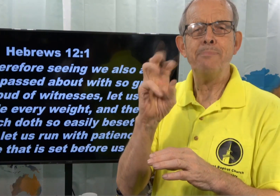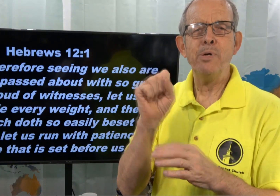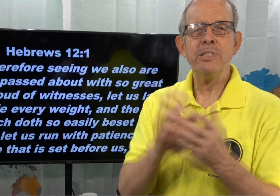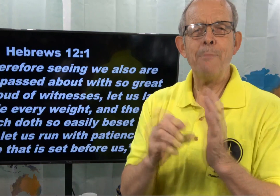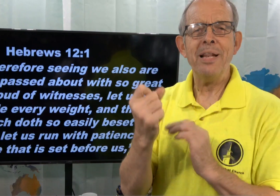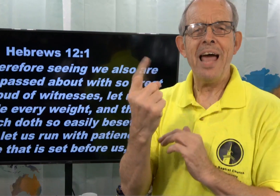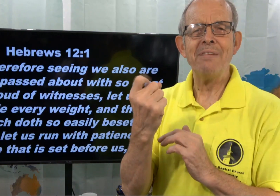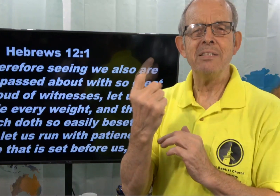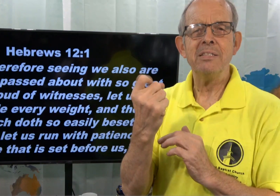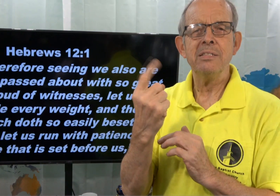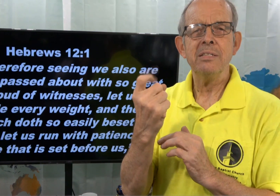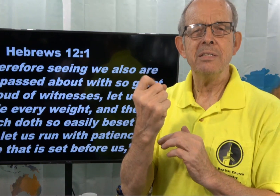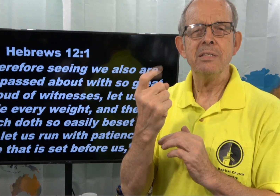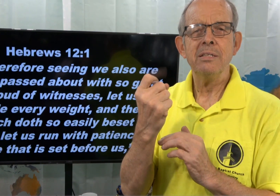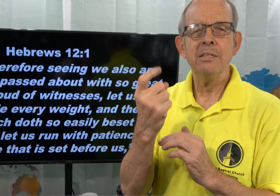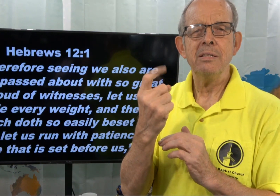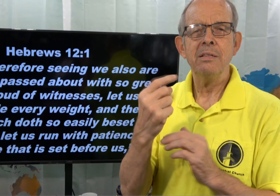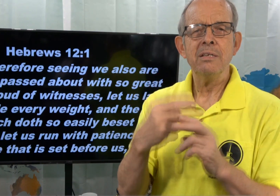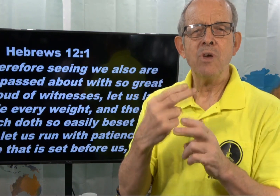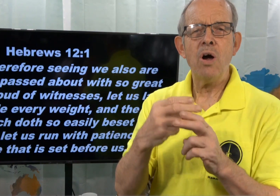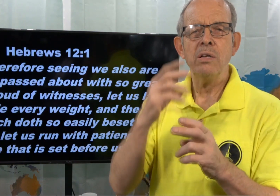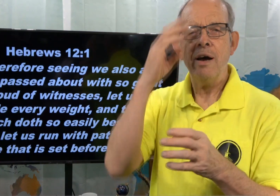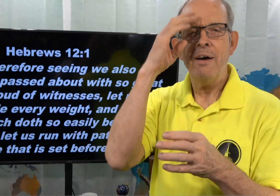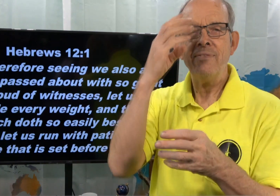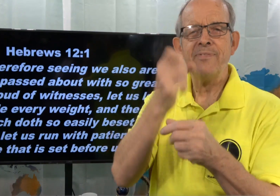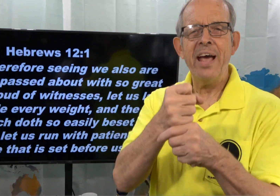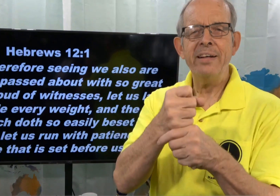Hebrews chapter 11, it's called faith.